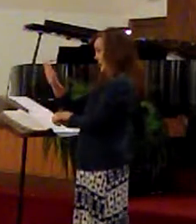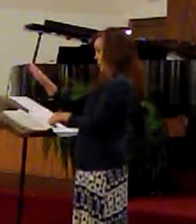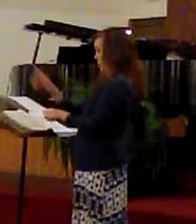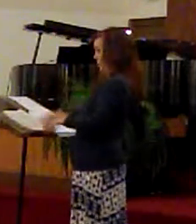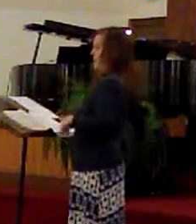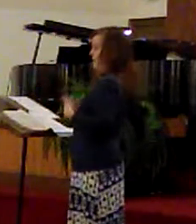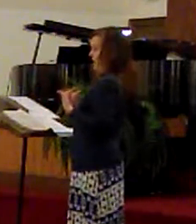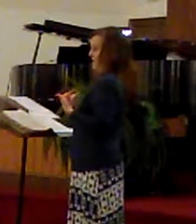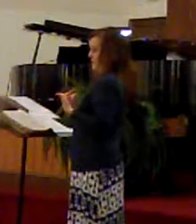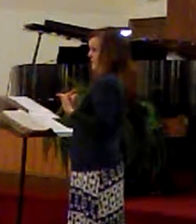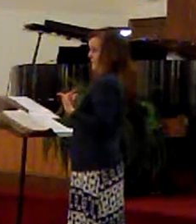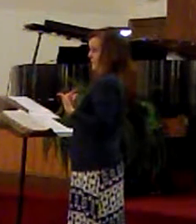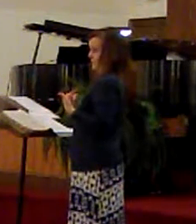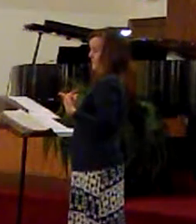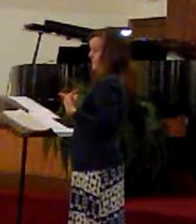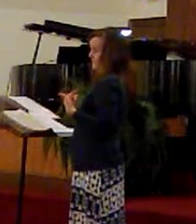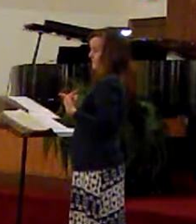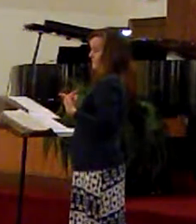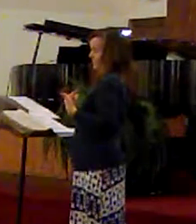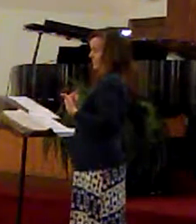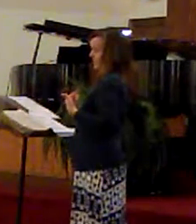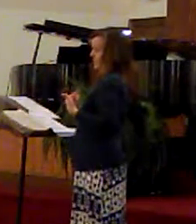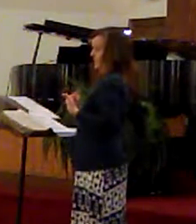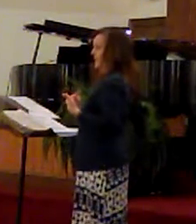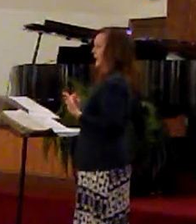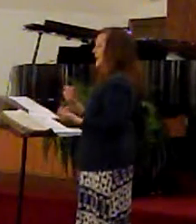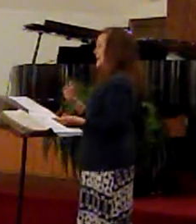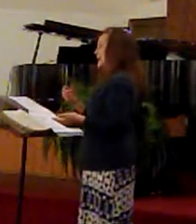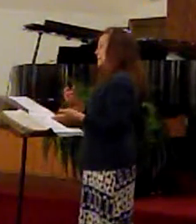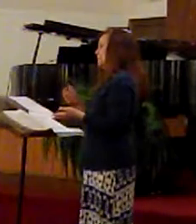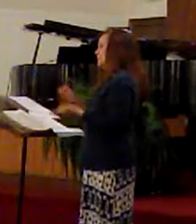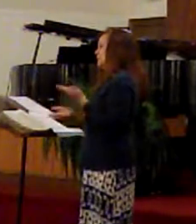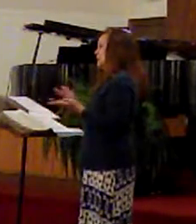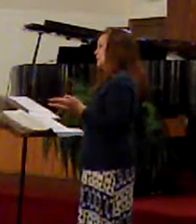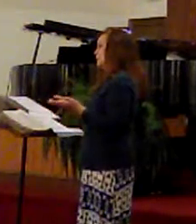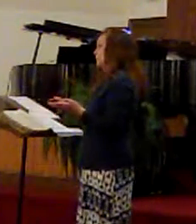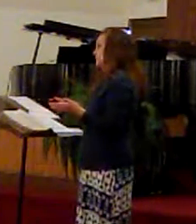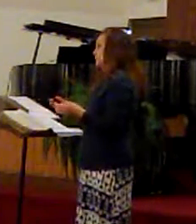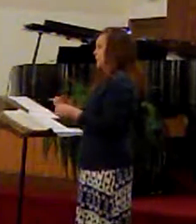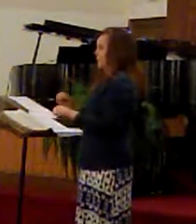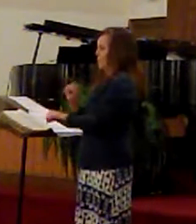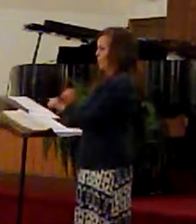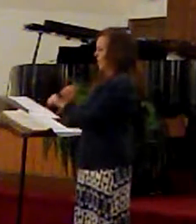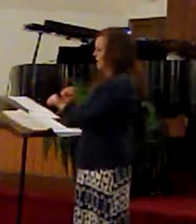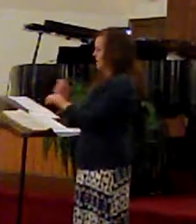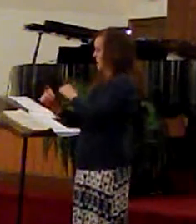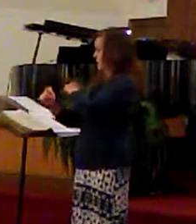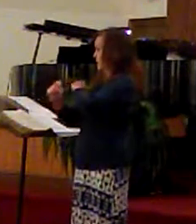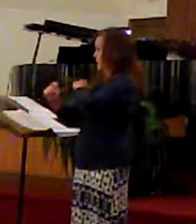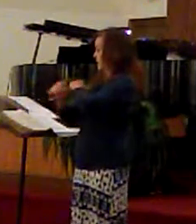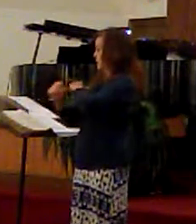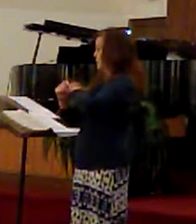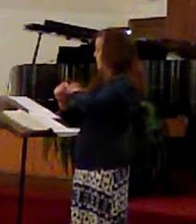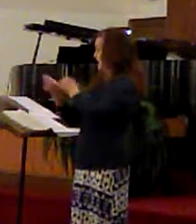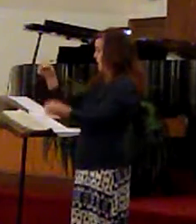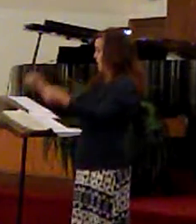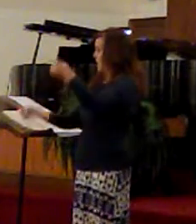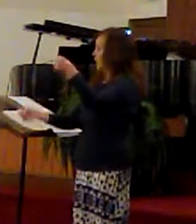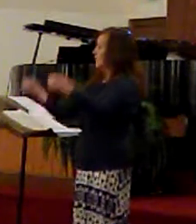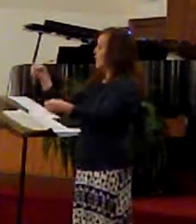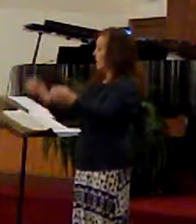sometimes I'm working on something on my truck, on the house. And God brings back to